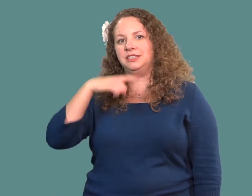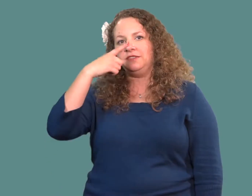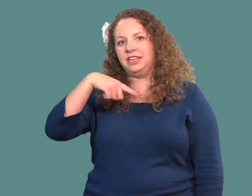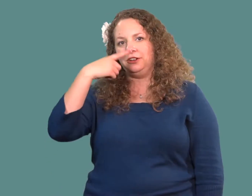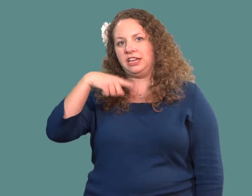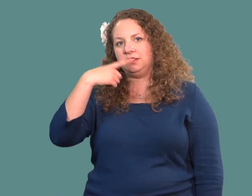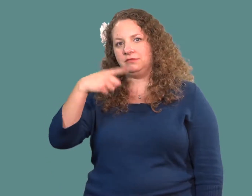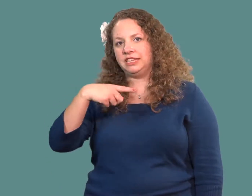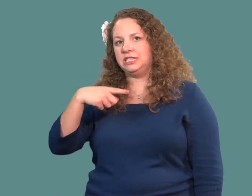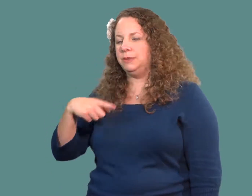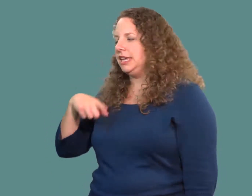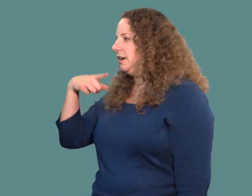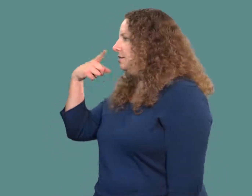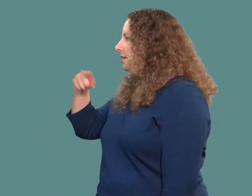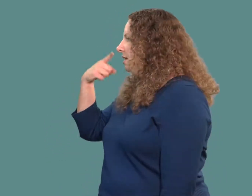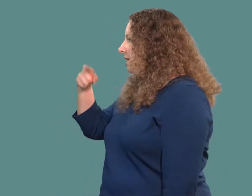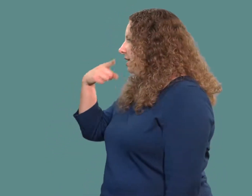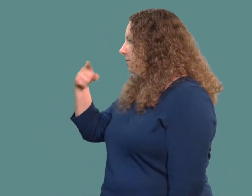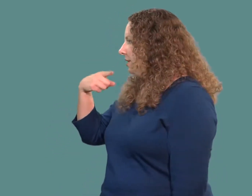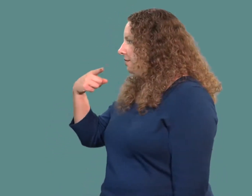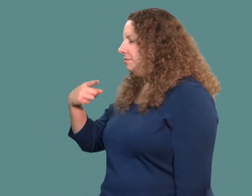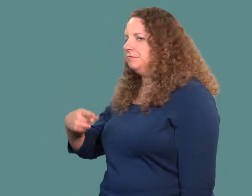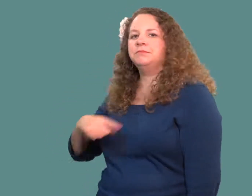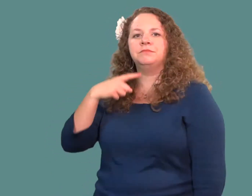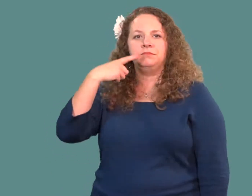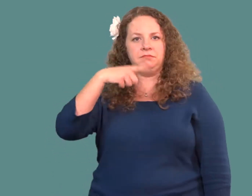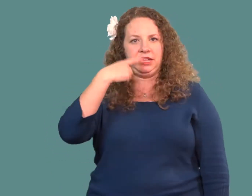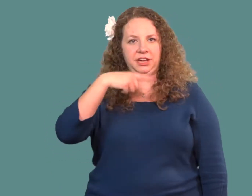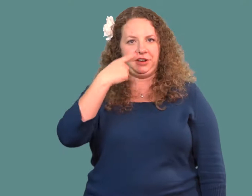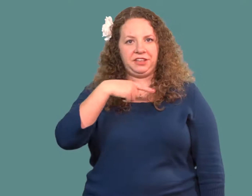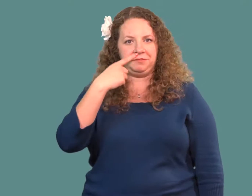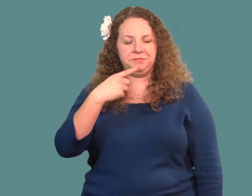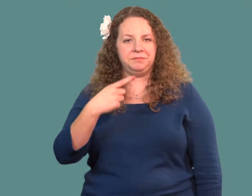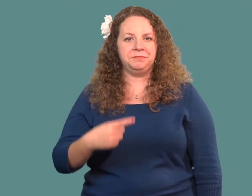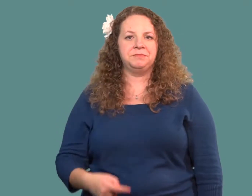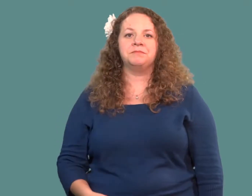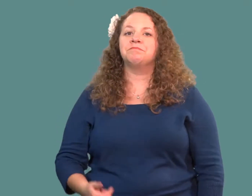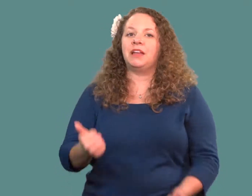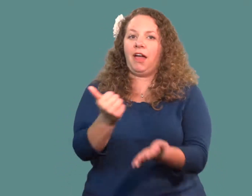deaf, hearing, like speaking, hearing, hearing.